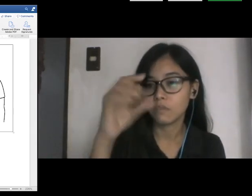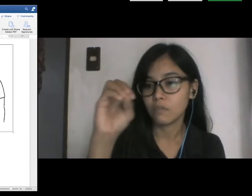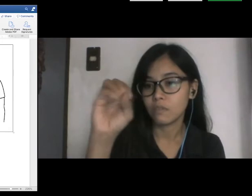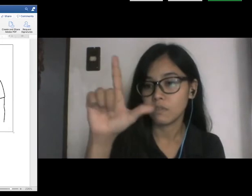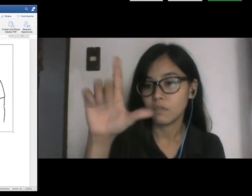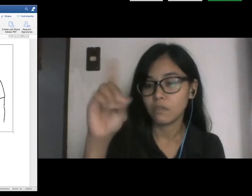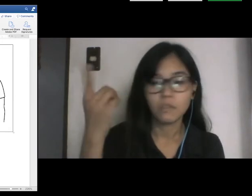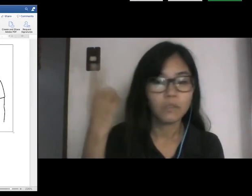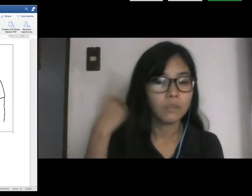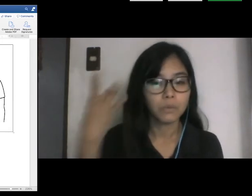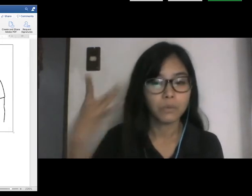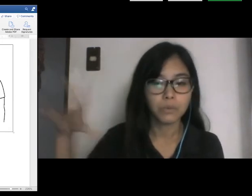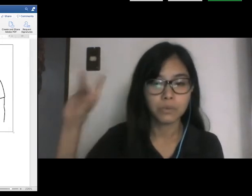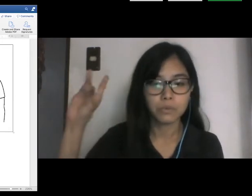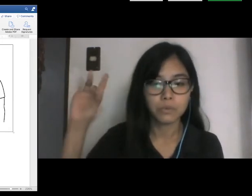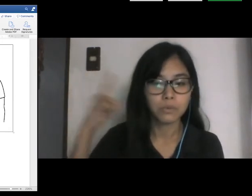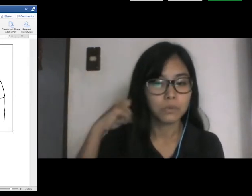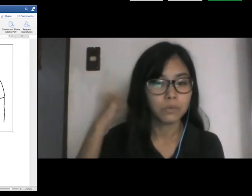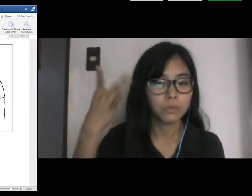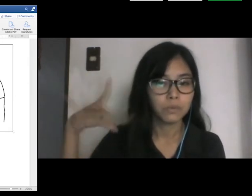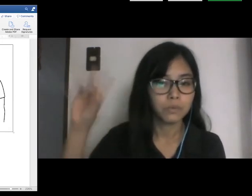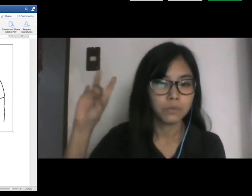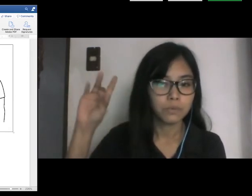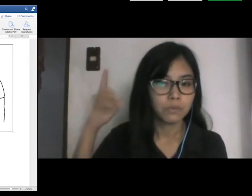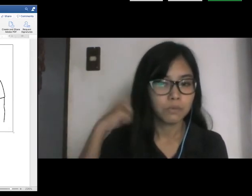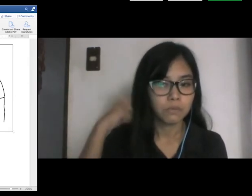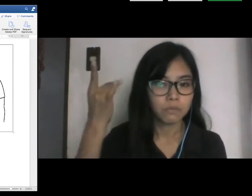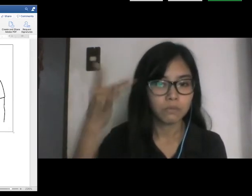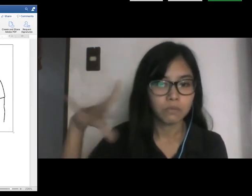Yeah, Gold, like this.